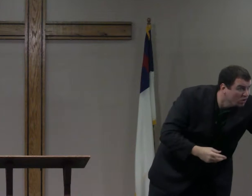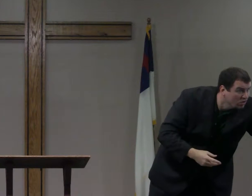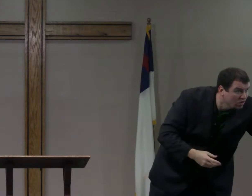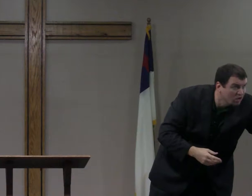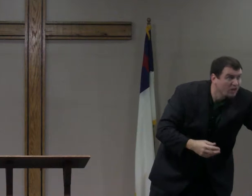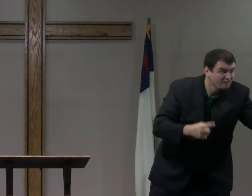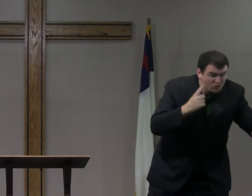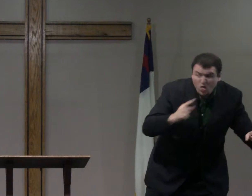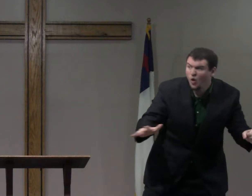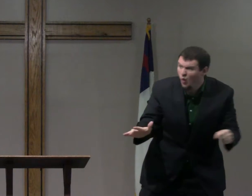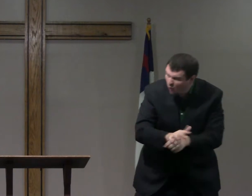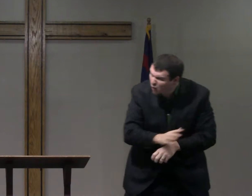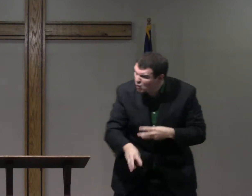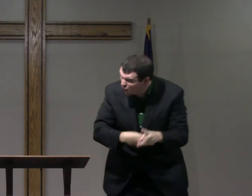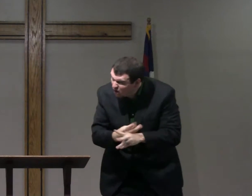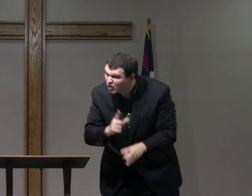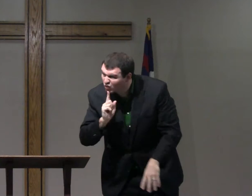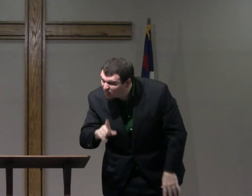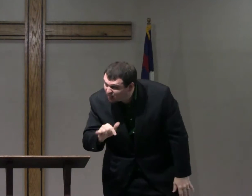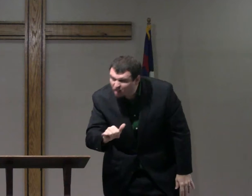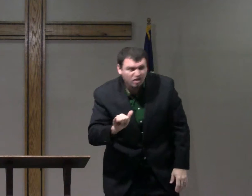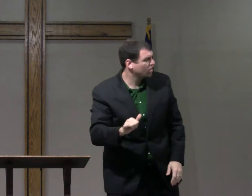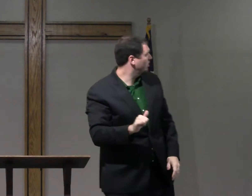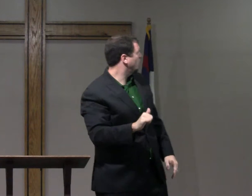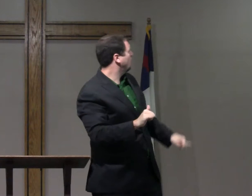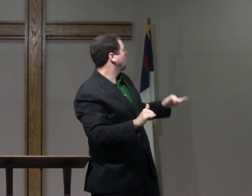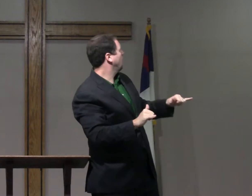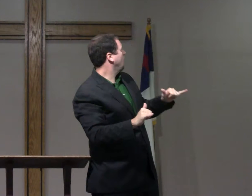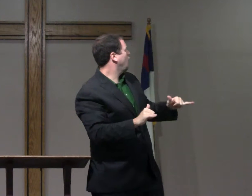oh, the whole world? For the whole world?